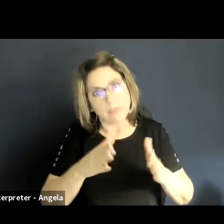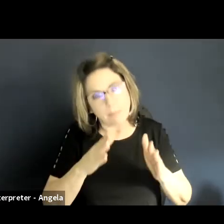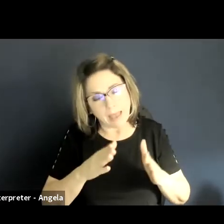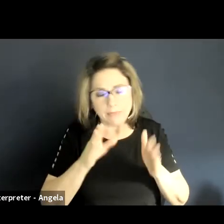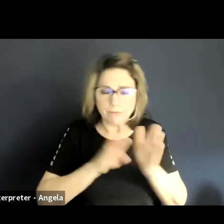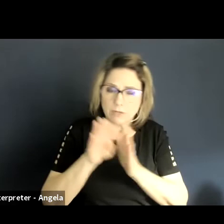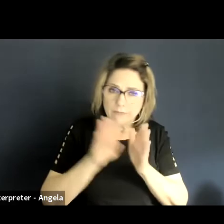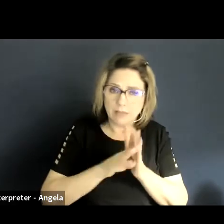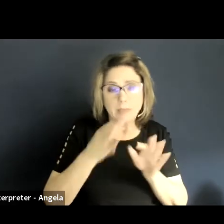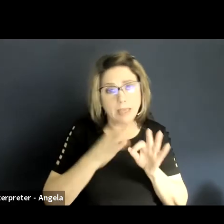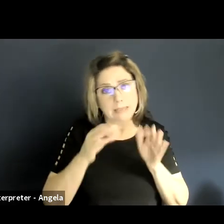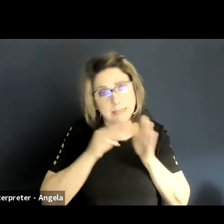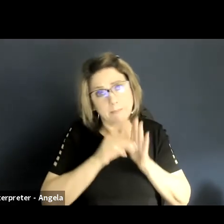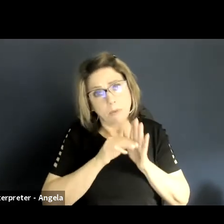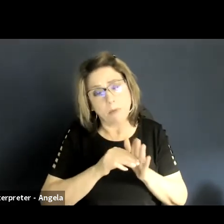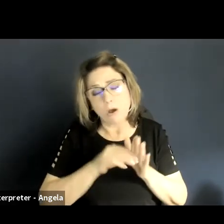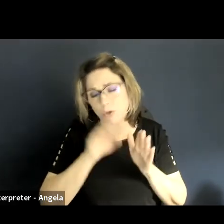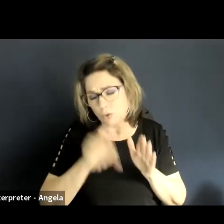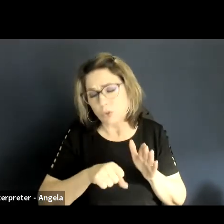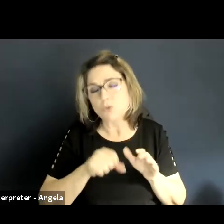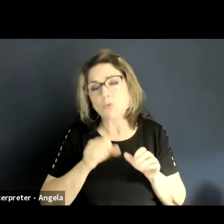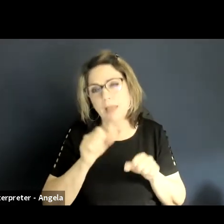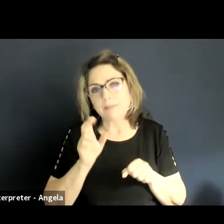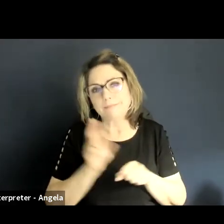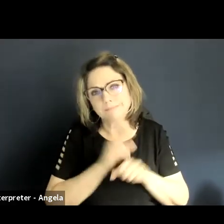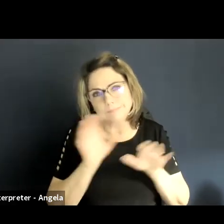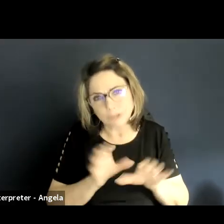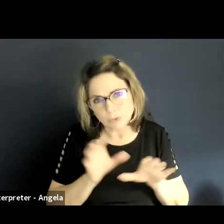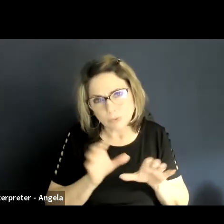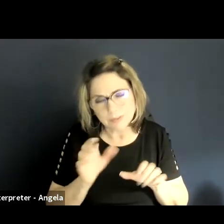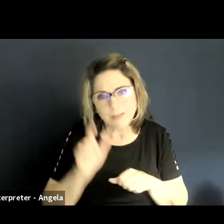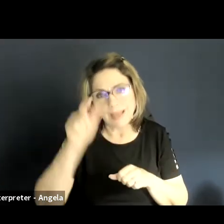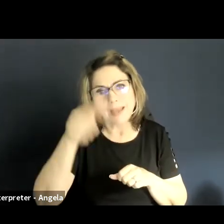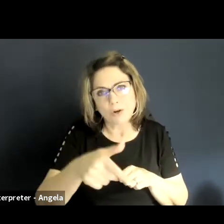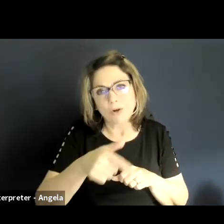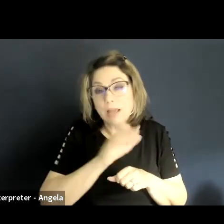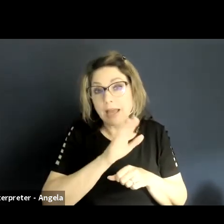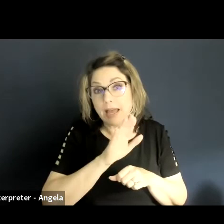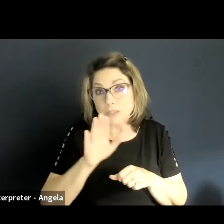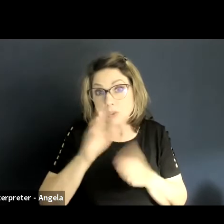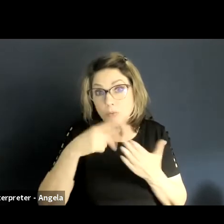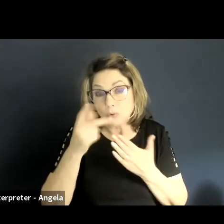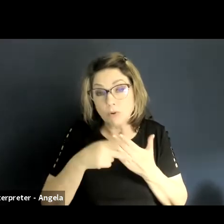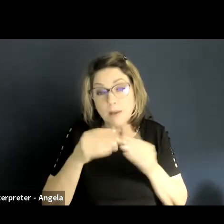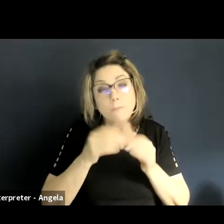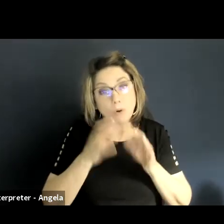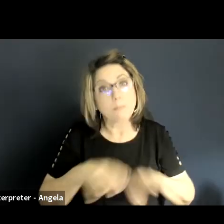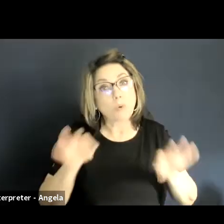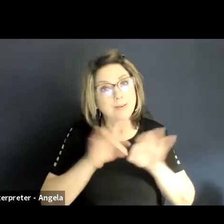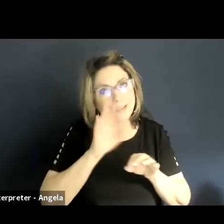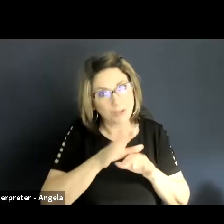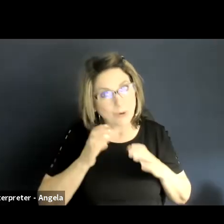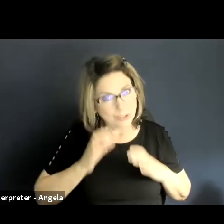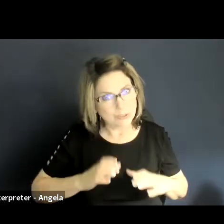of program evaluation that you really can implement it down the road, as your program and more importantly, your consumers will